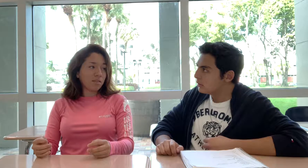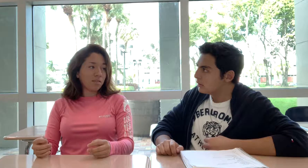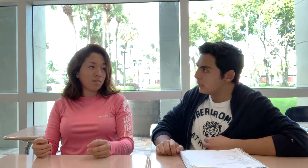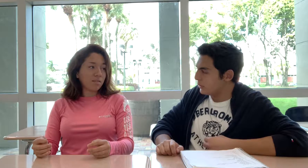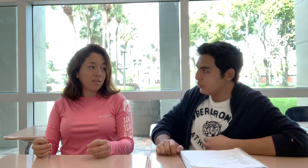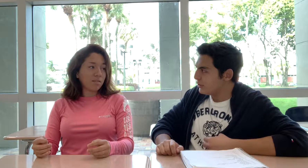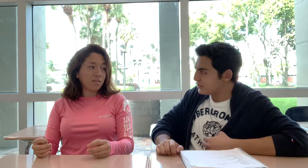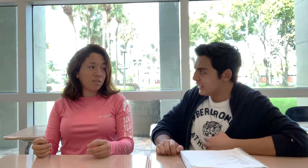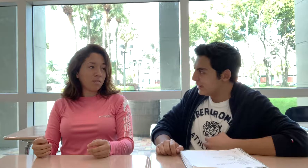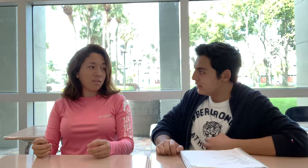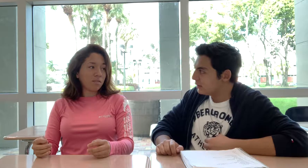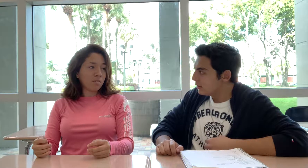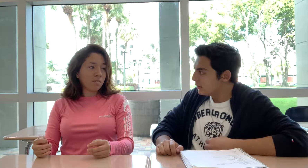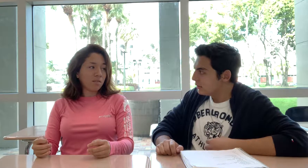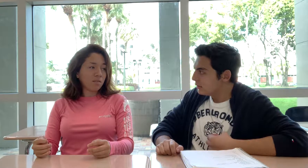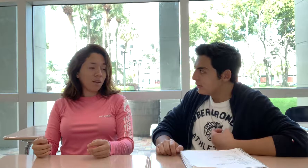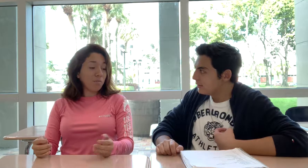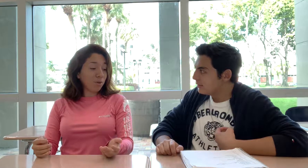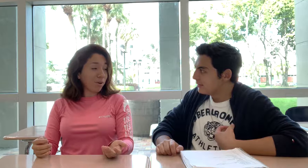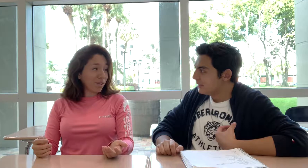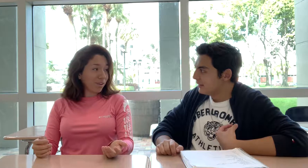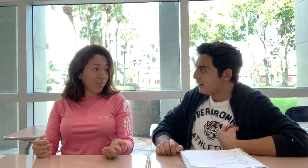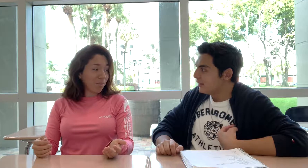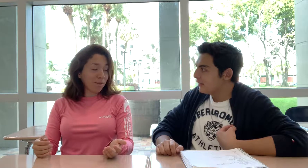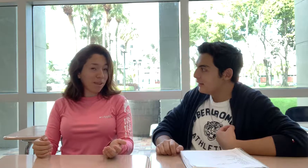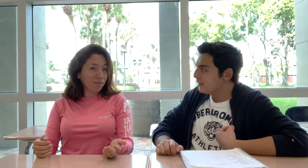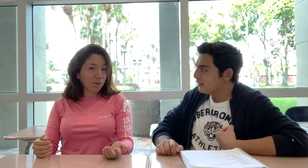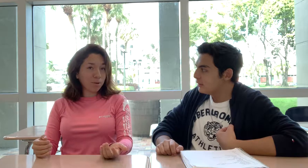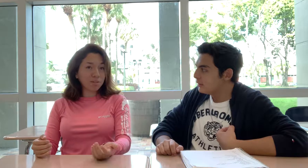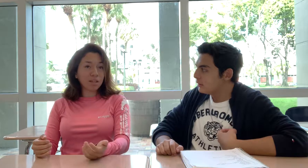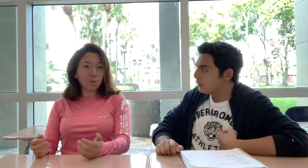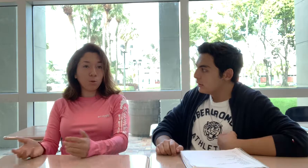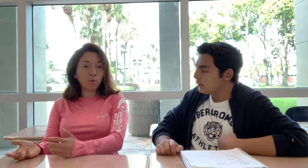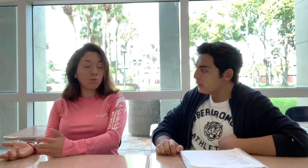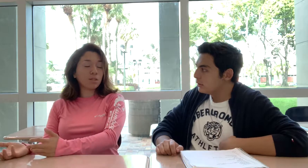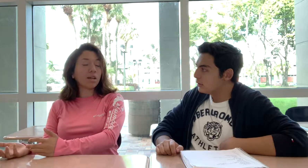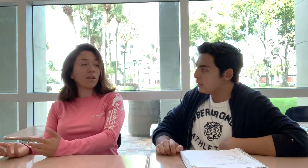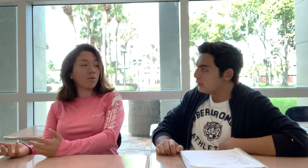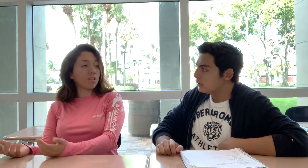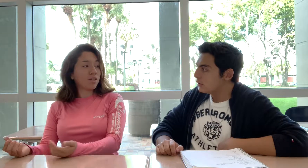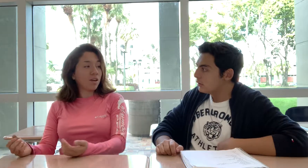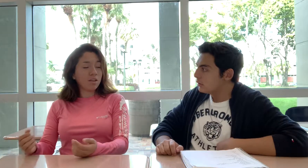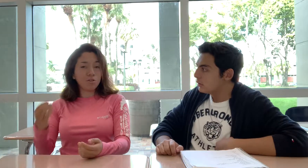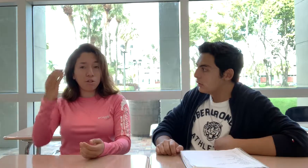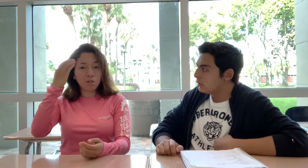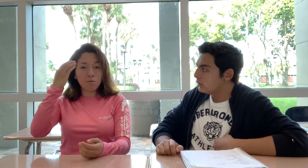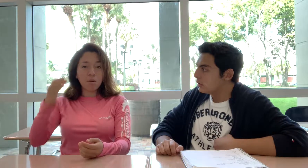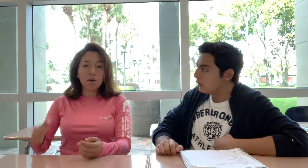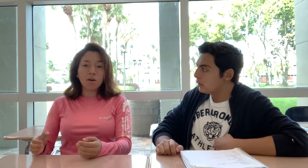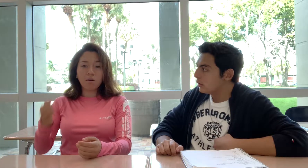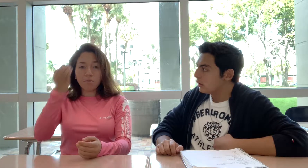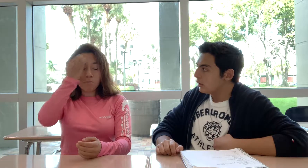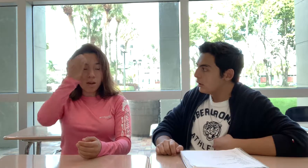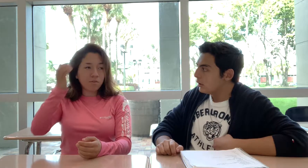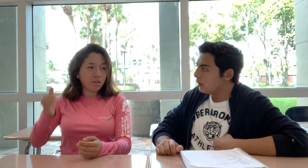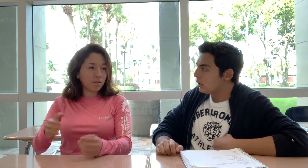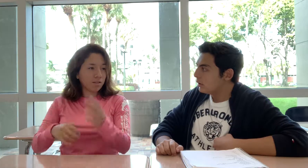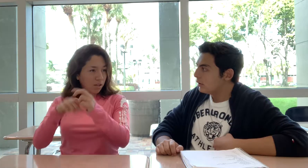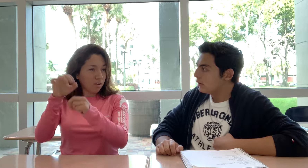You mean you understand? I'm learning. But I mean like someone else that do know sign language. And you show them. Oh pirate. you're like you